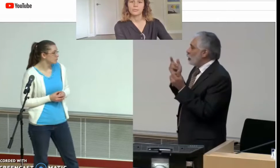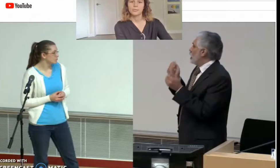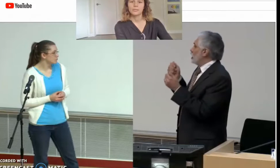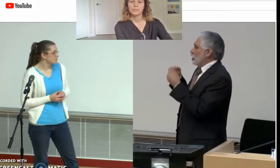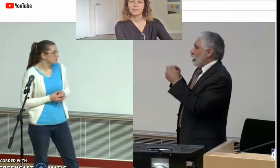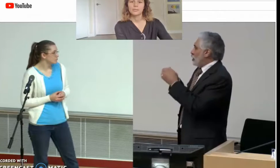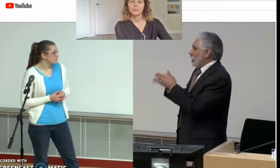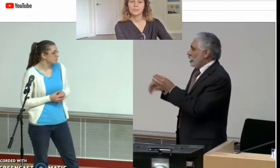fluent.